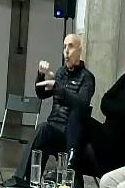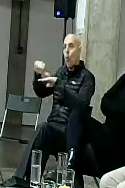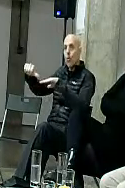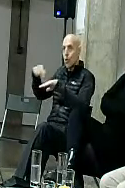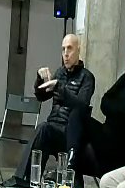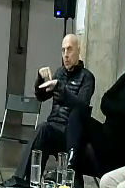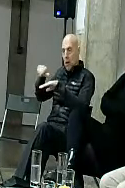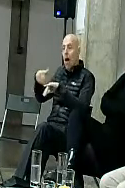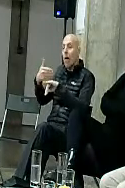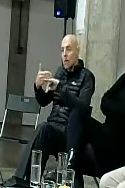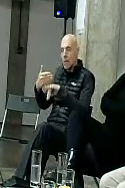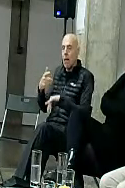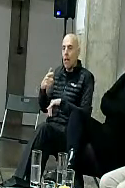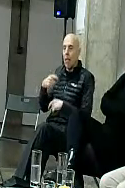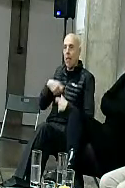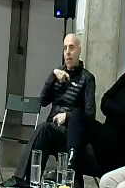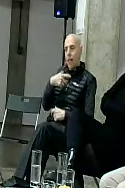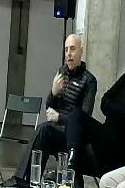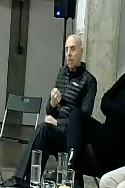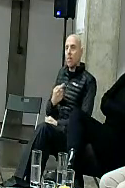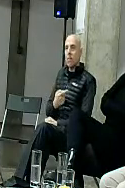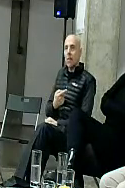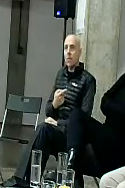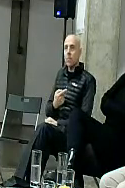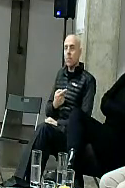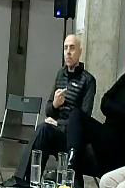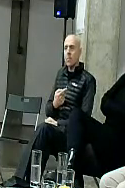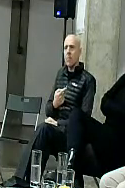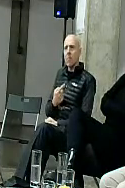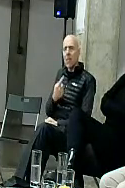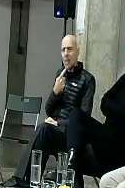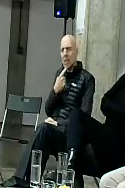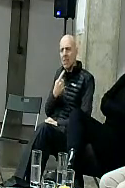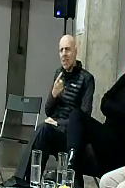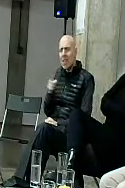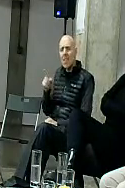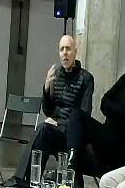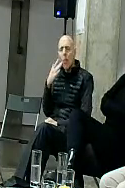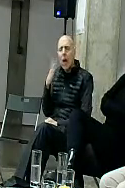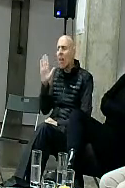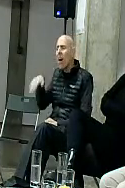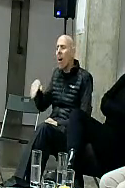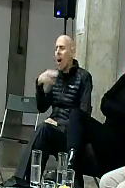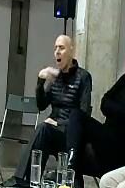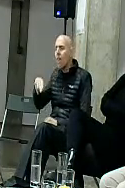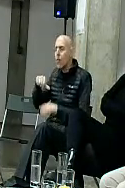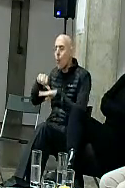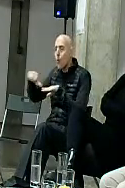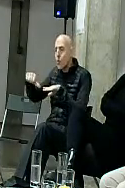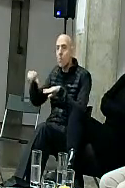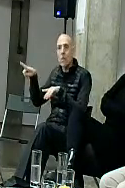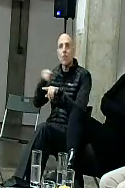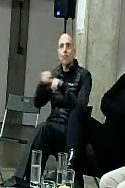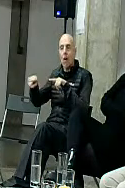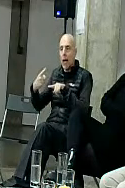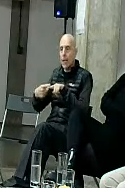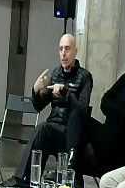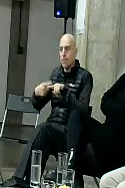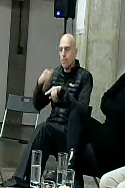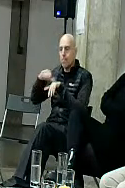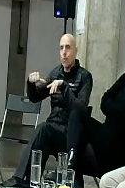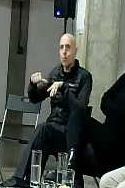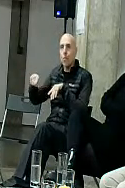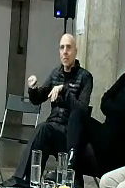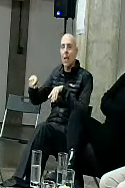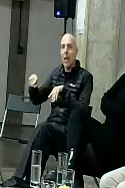be represented. So I said, when are you doing she said, we're doing it this afternoon. This is what they try and do. Do it